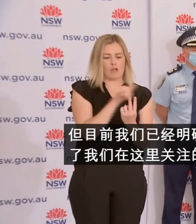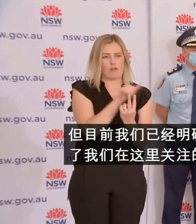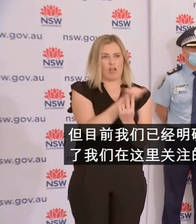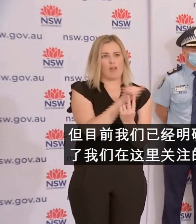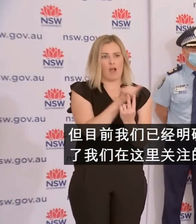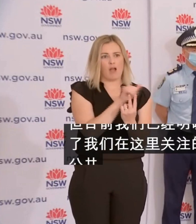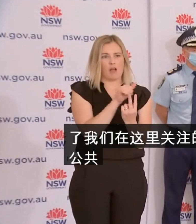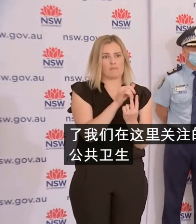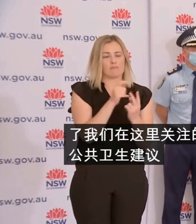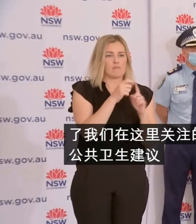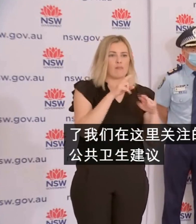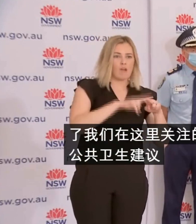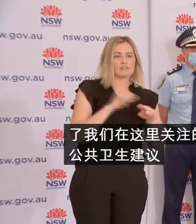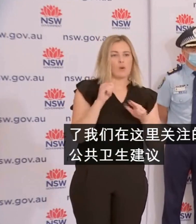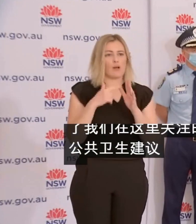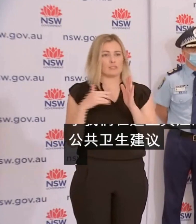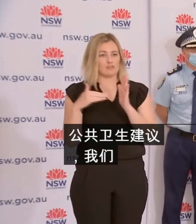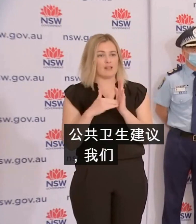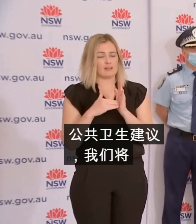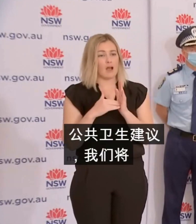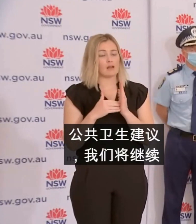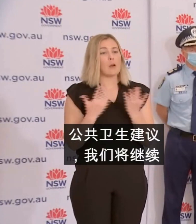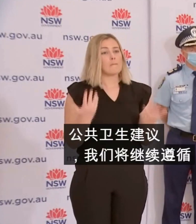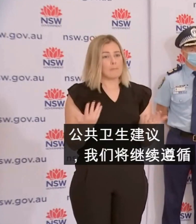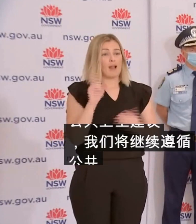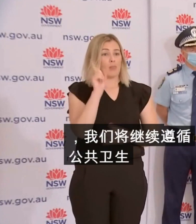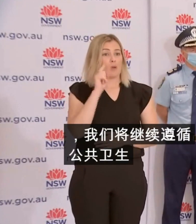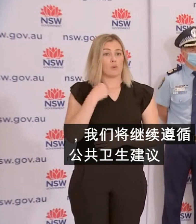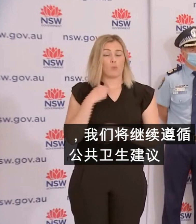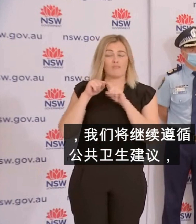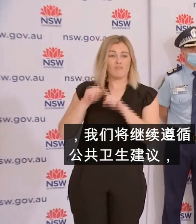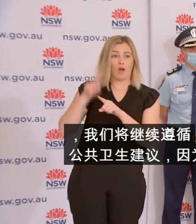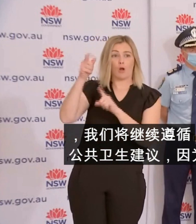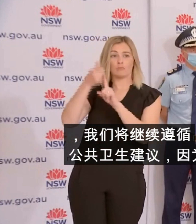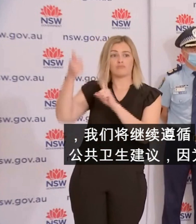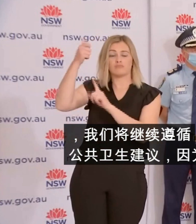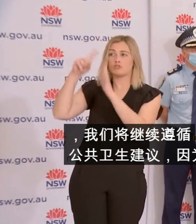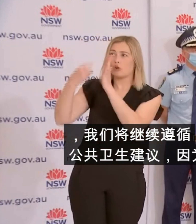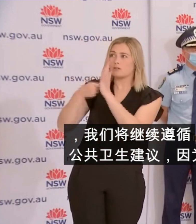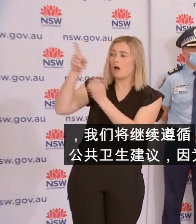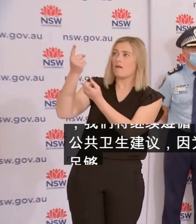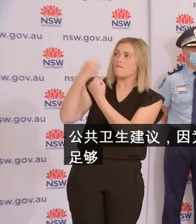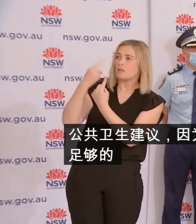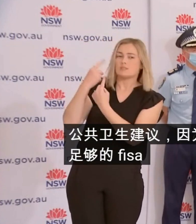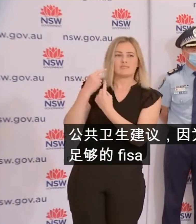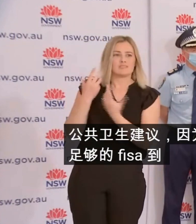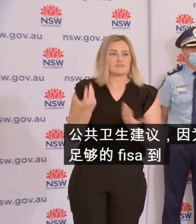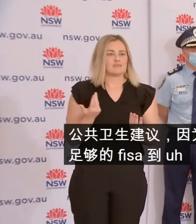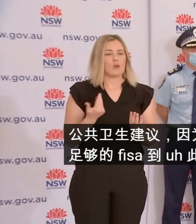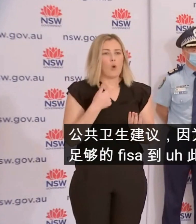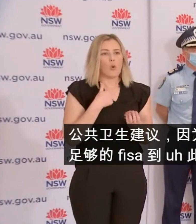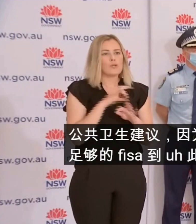what we're focusing on here, and it's the public health advice. And we'll continue to follow the public health advice because we just don't have enough